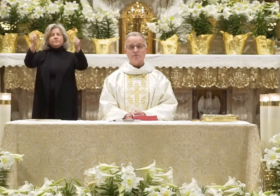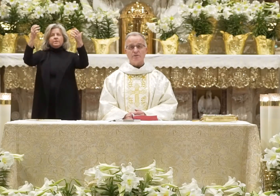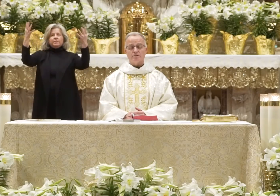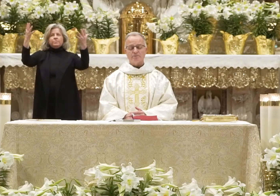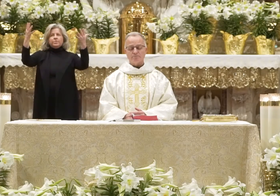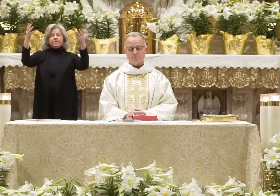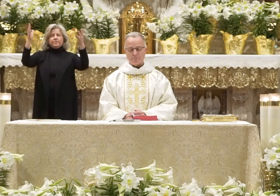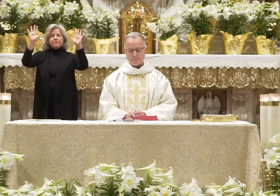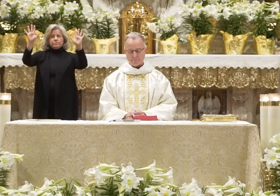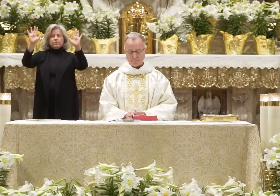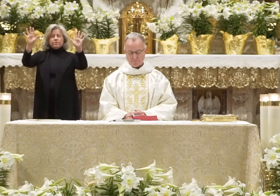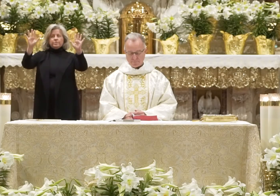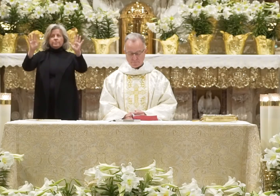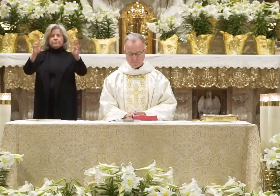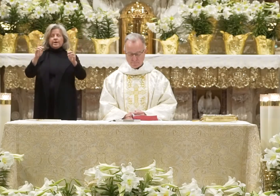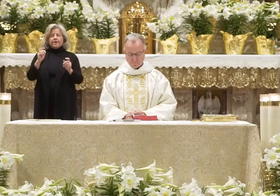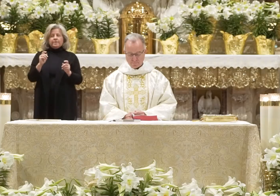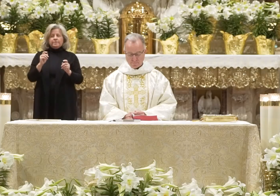sacred mysteries.